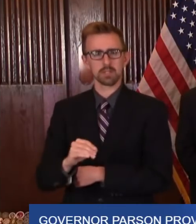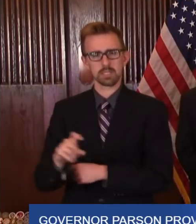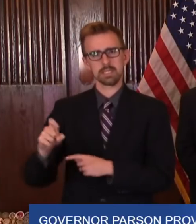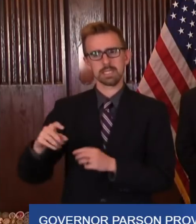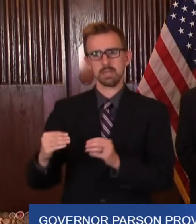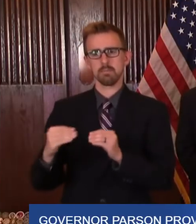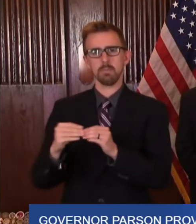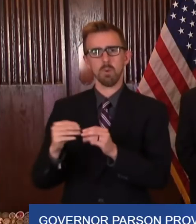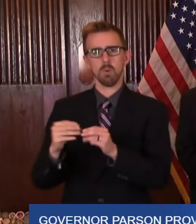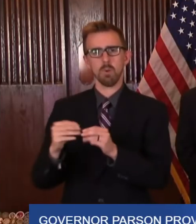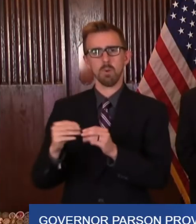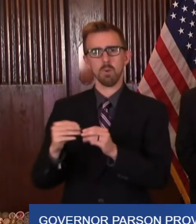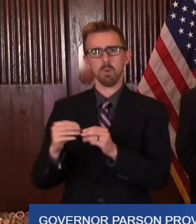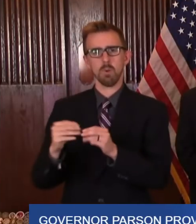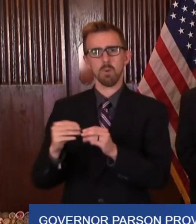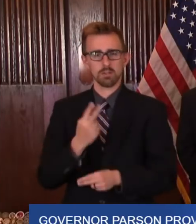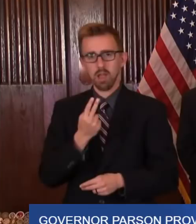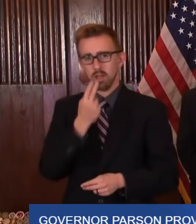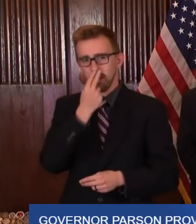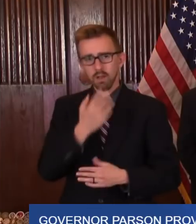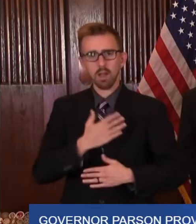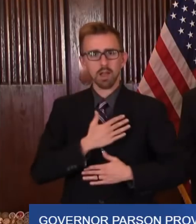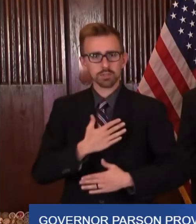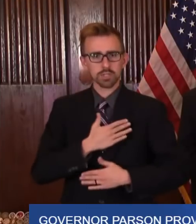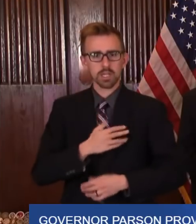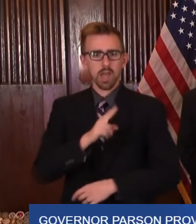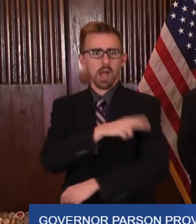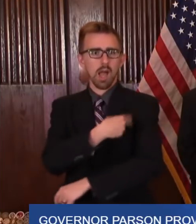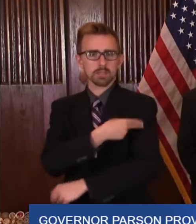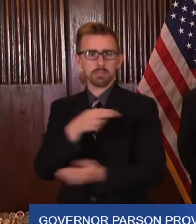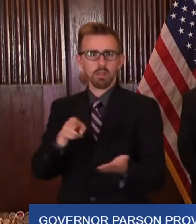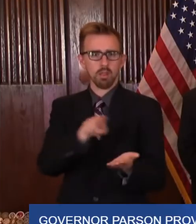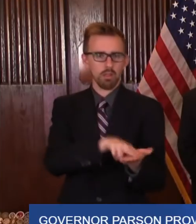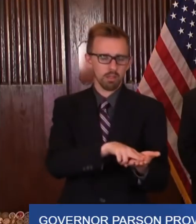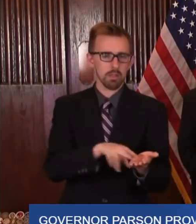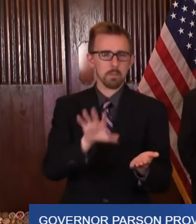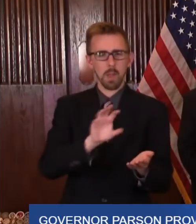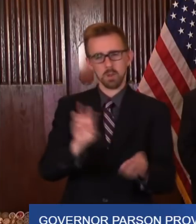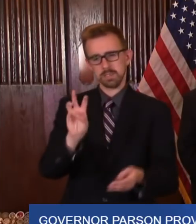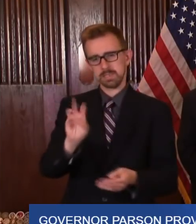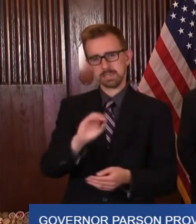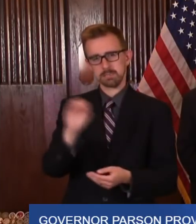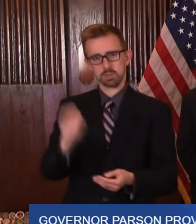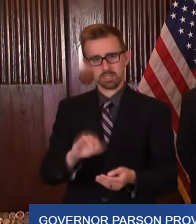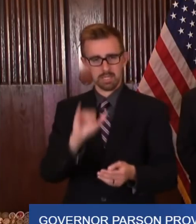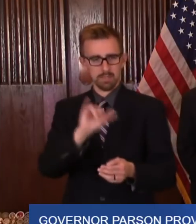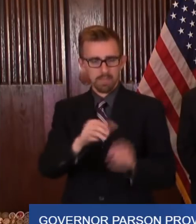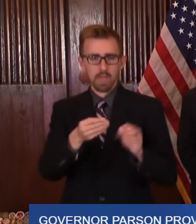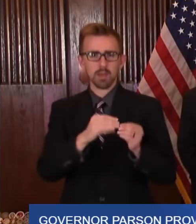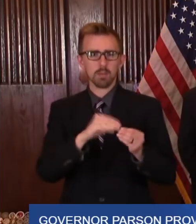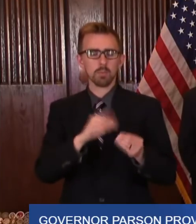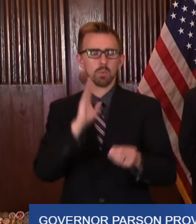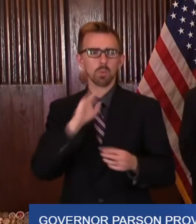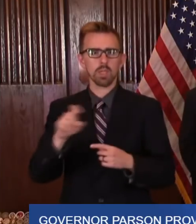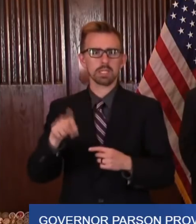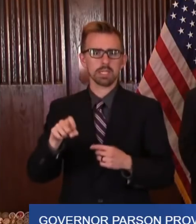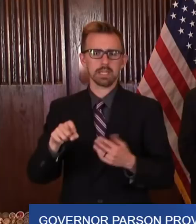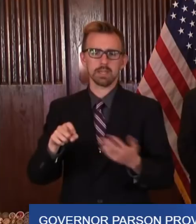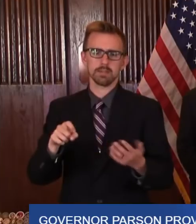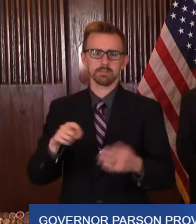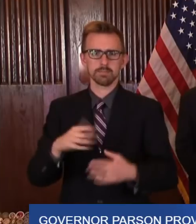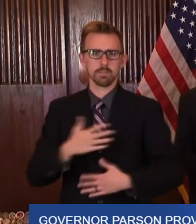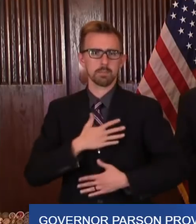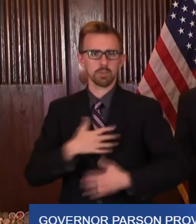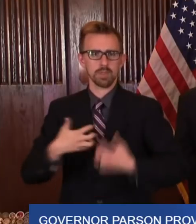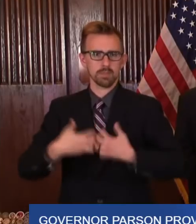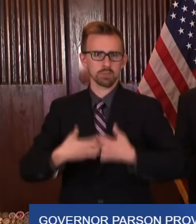more care, whether it's oxygen or hospitalization. And then about 6% of those will need a